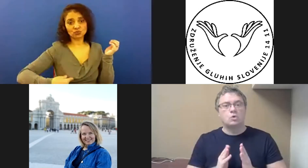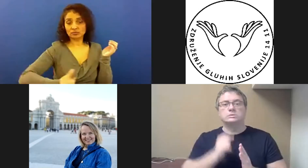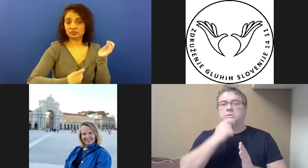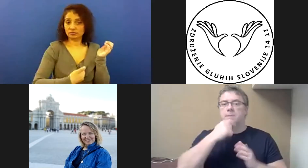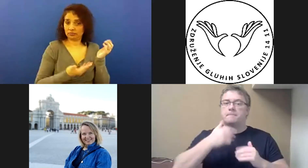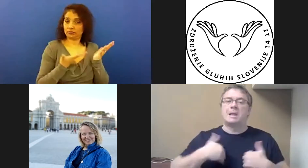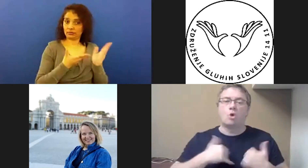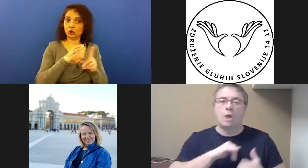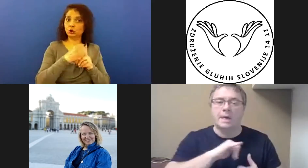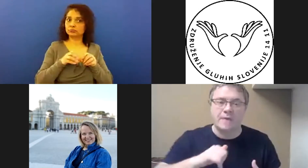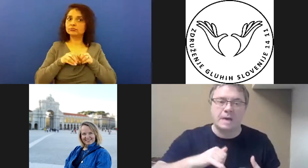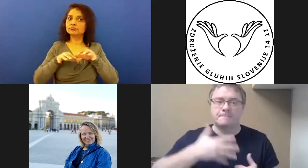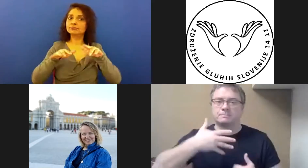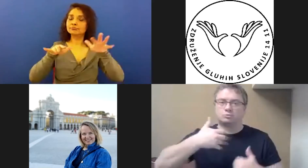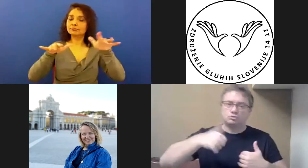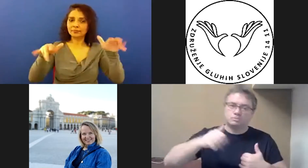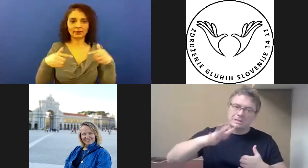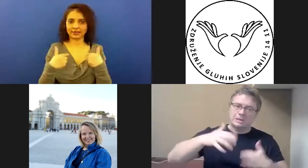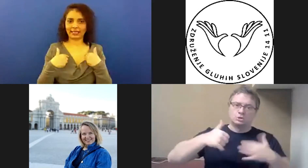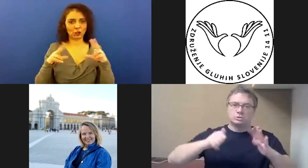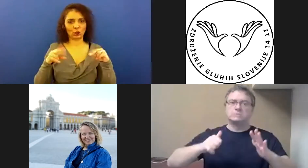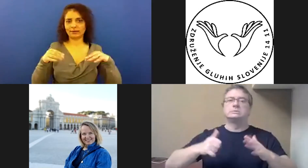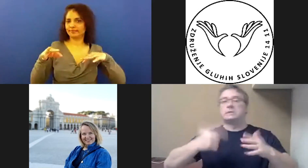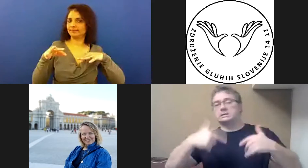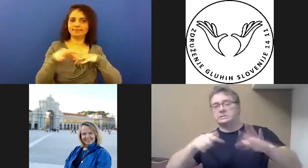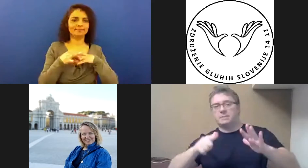you're supposed to have your first child and breastfeed.